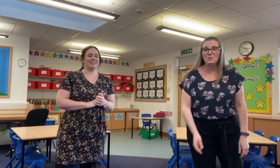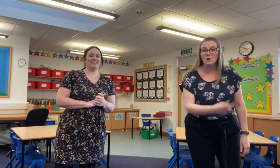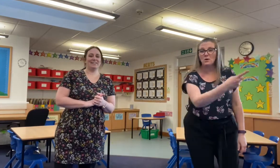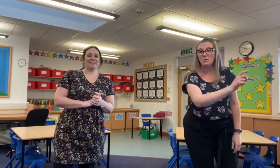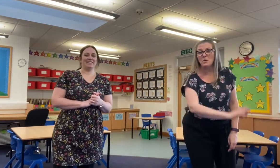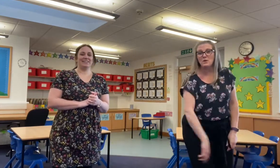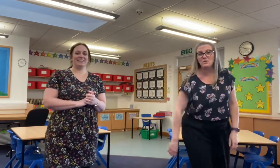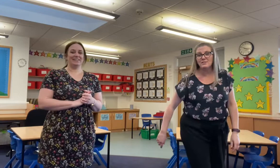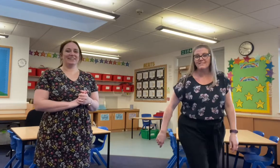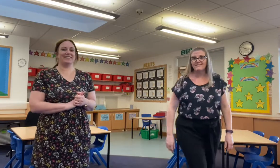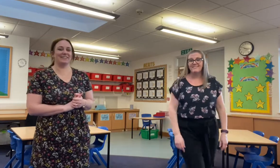at the words.